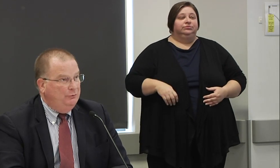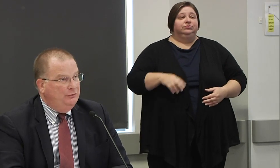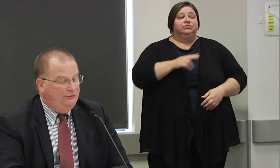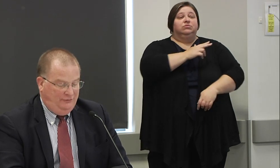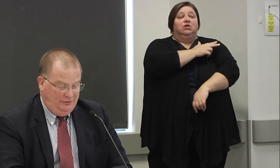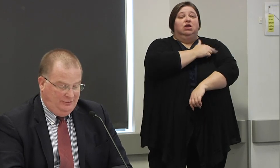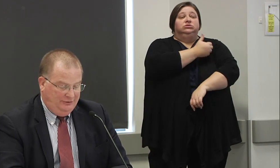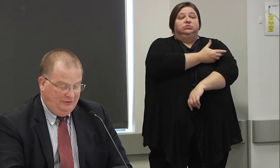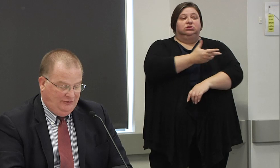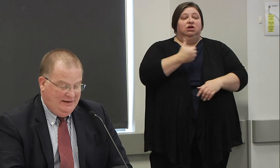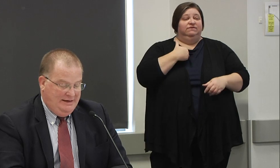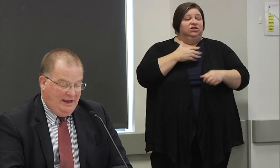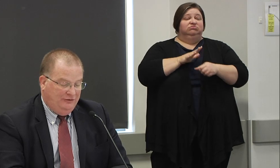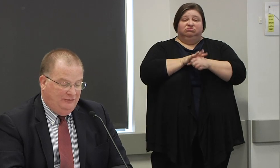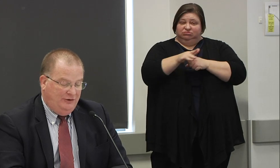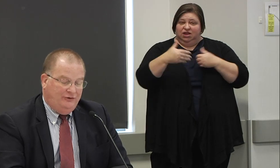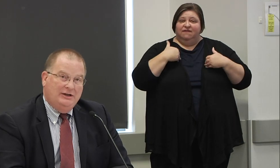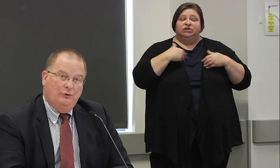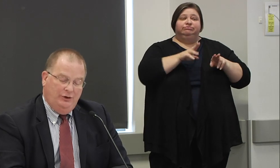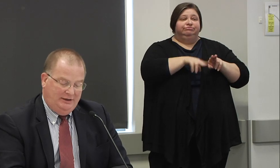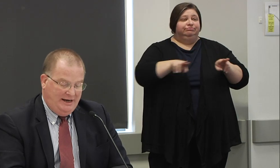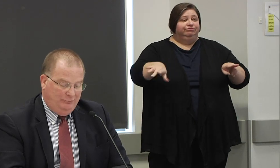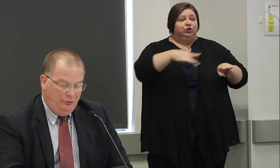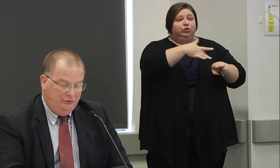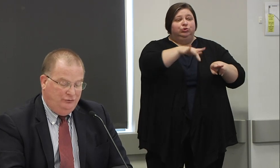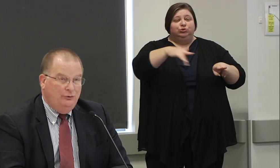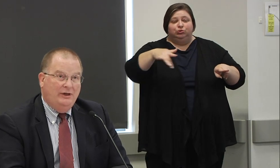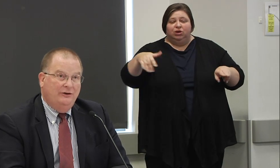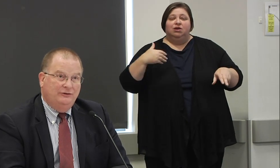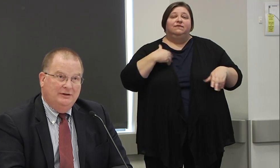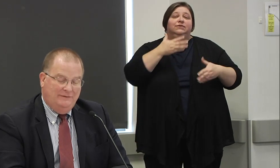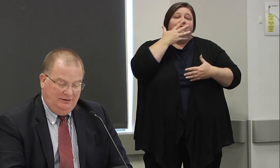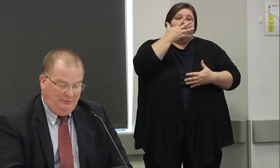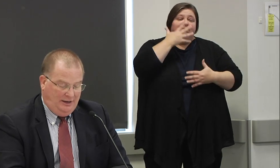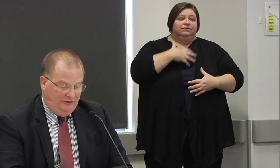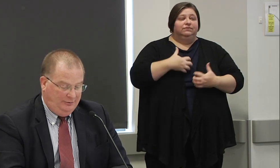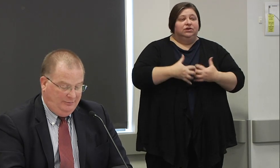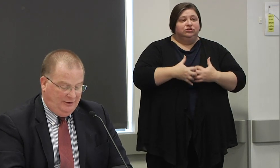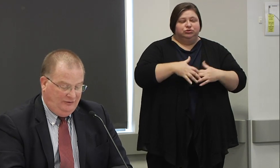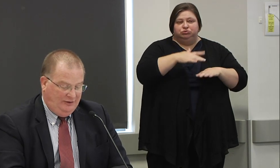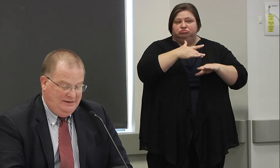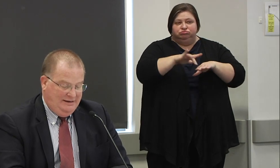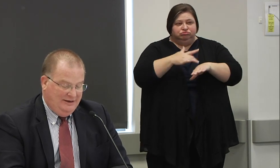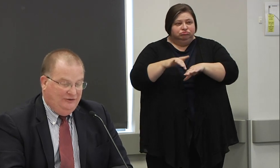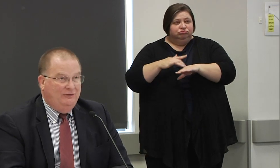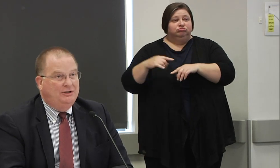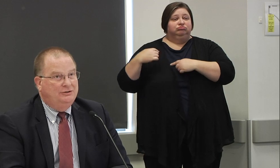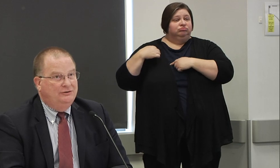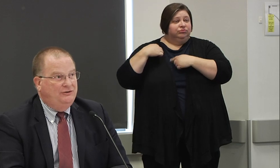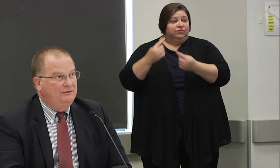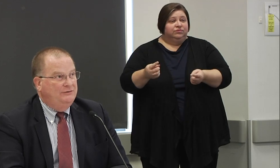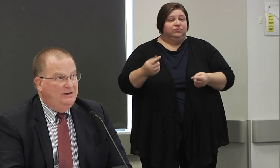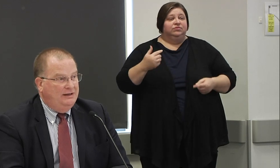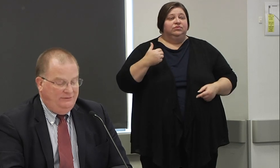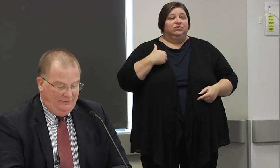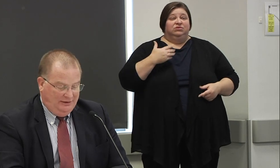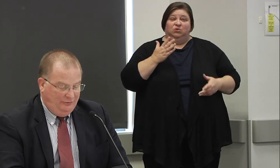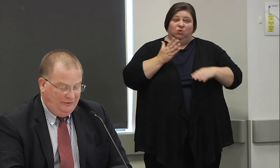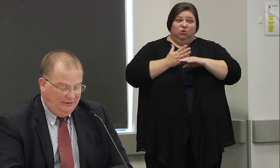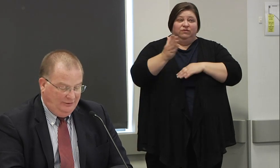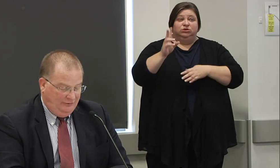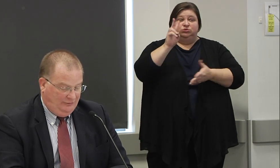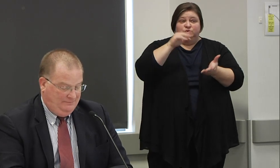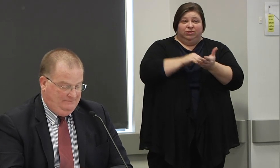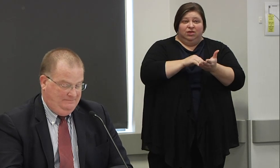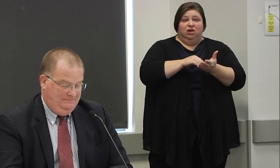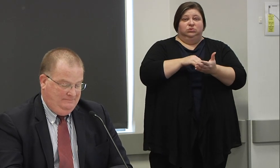with severe illness. As of yesterday, Oregon had more than 2,000 available hospital beds and 775 available